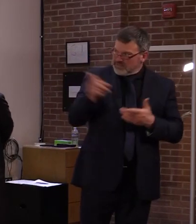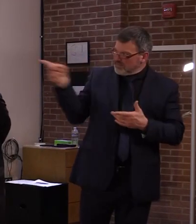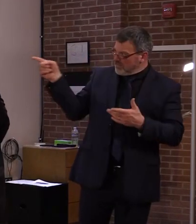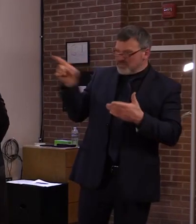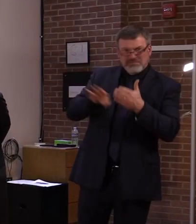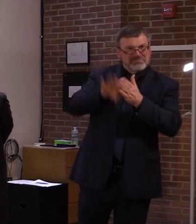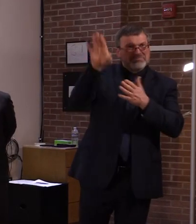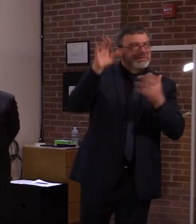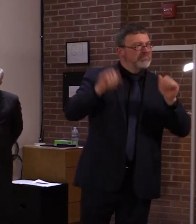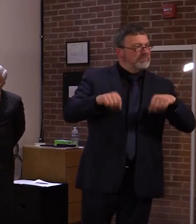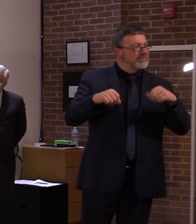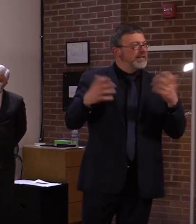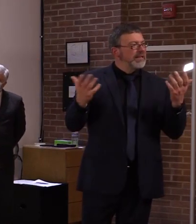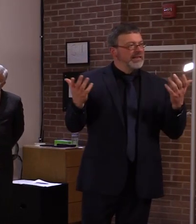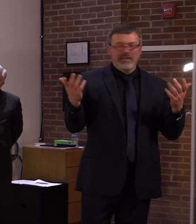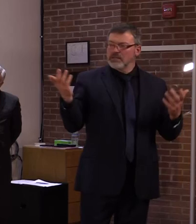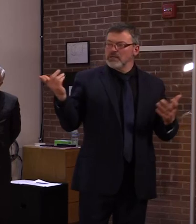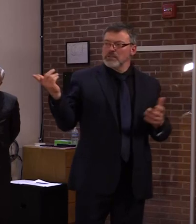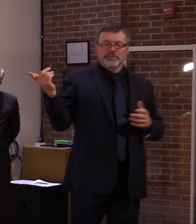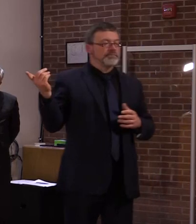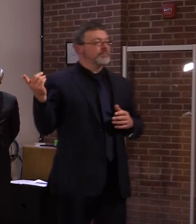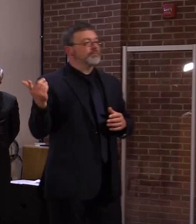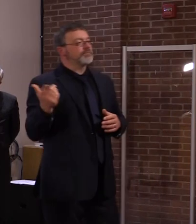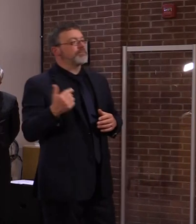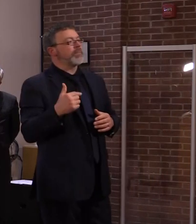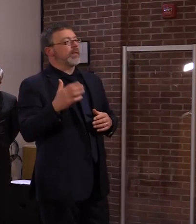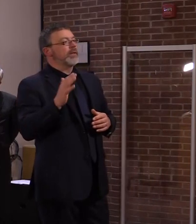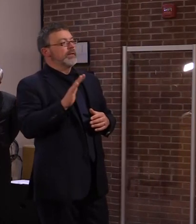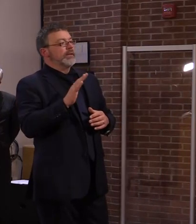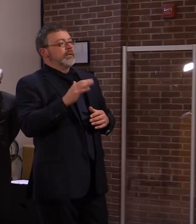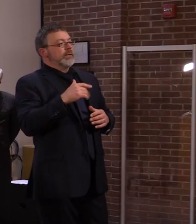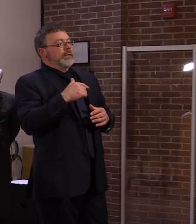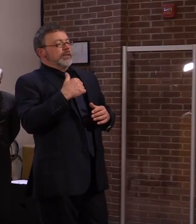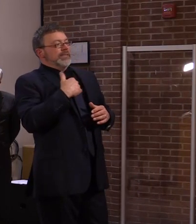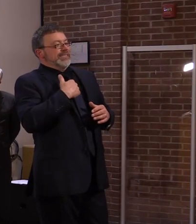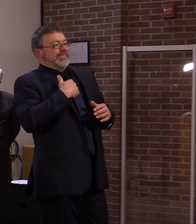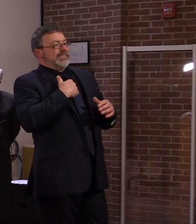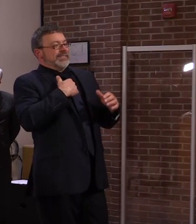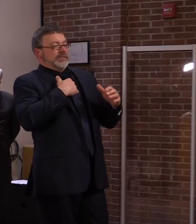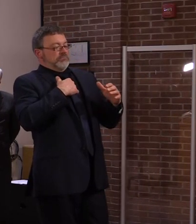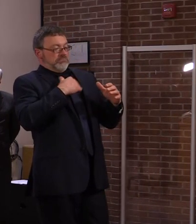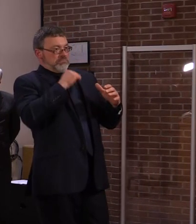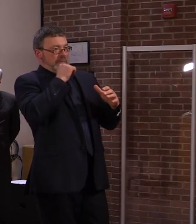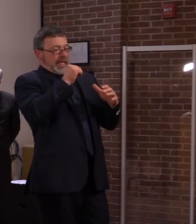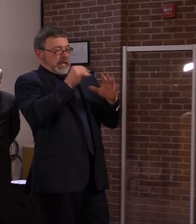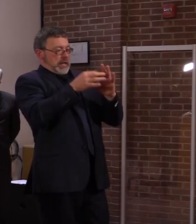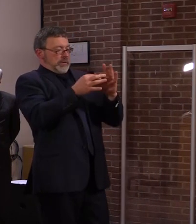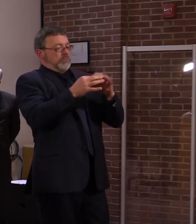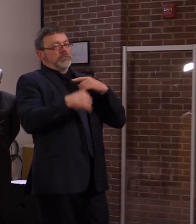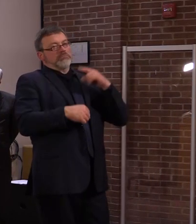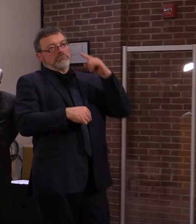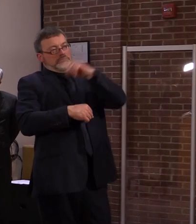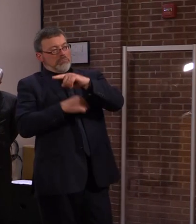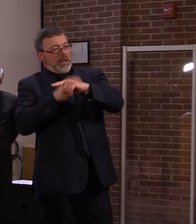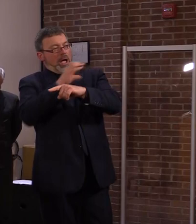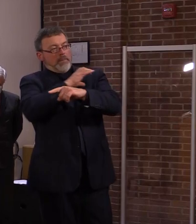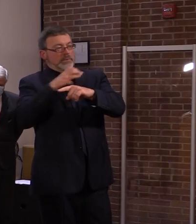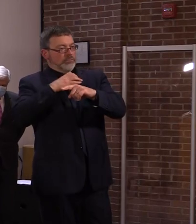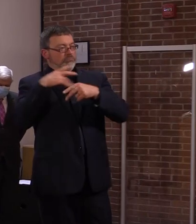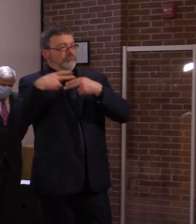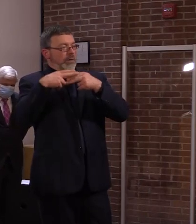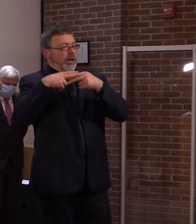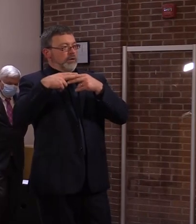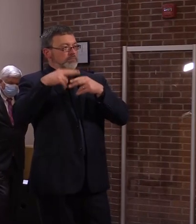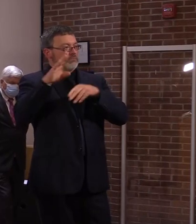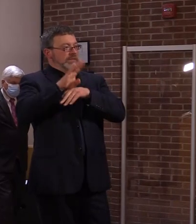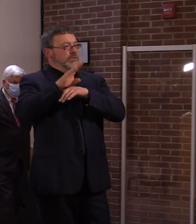won't. Yeah, I think that's true, but I may ask Commissioner Picek to elaborate, because when I saw the